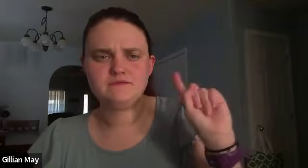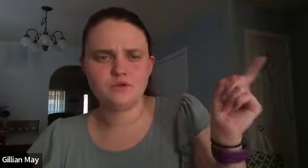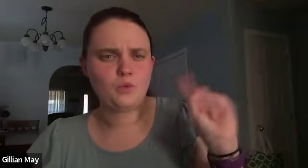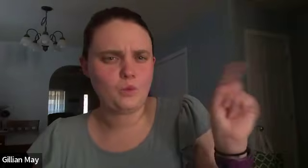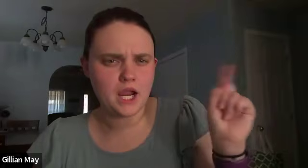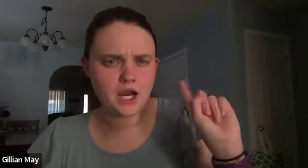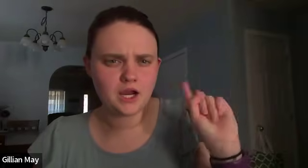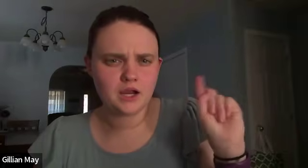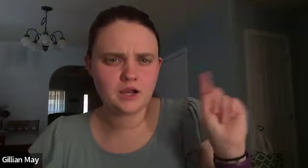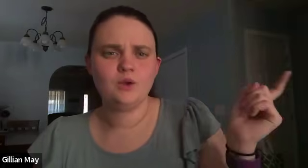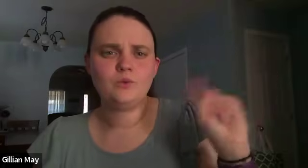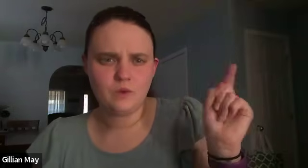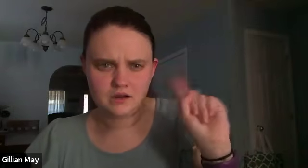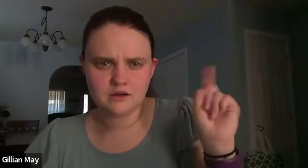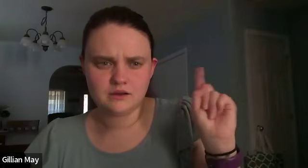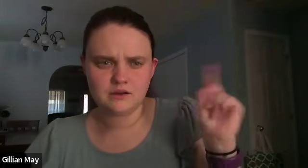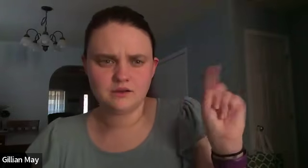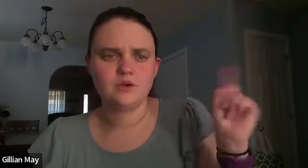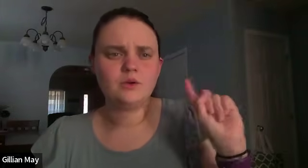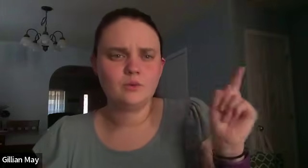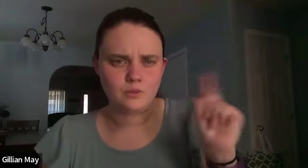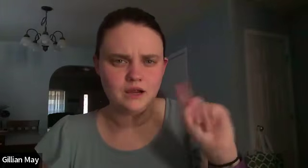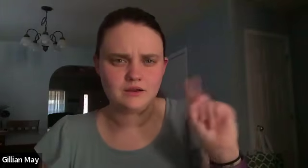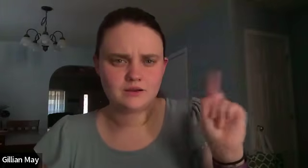forth. Where,